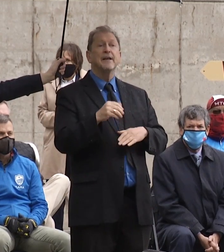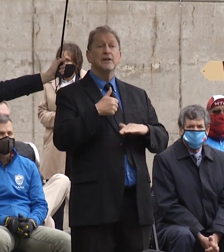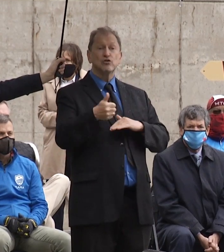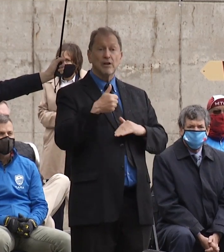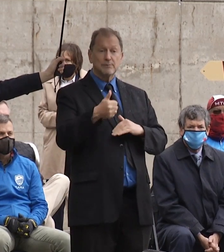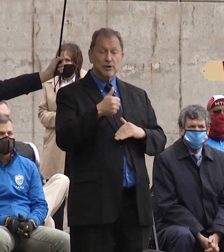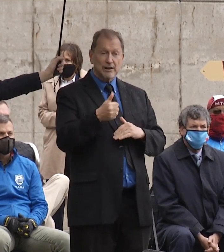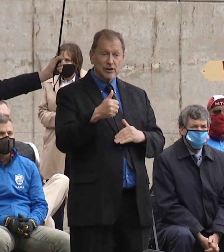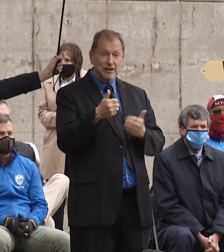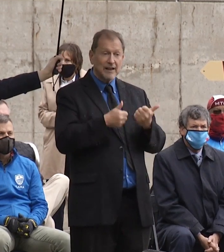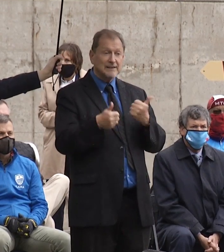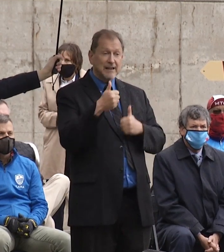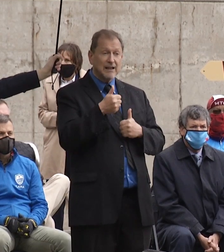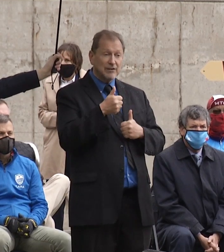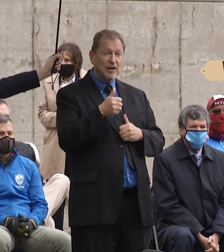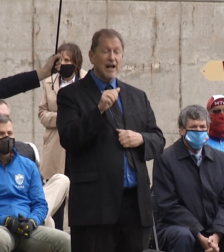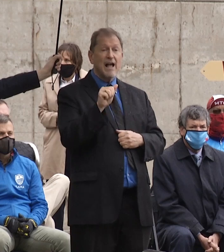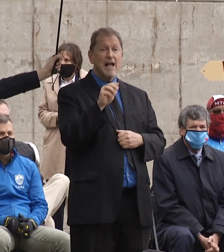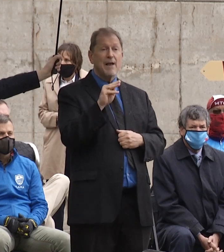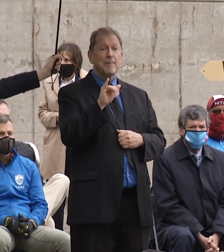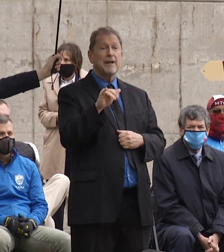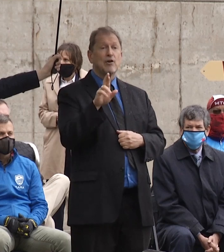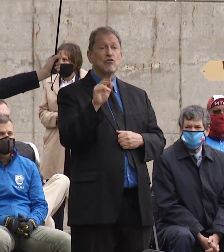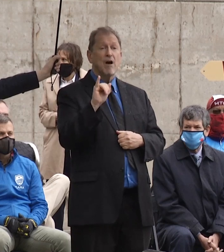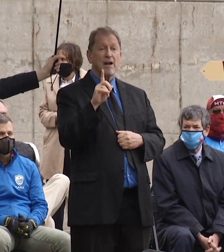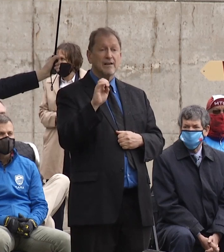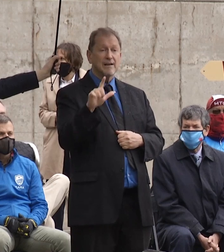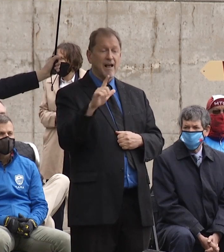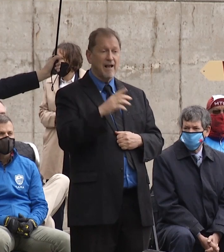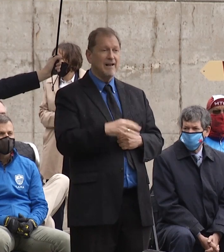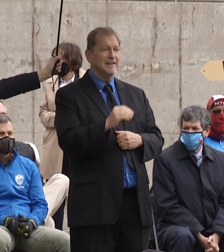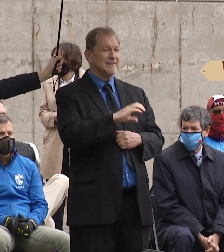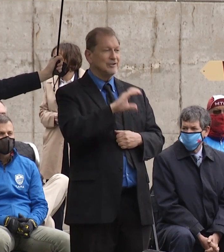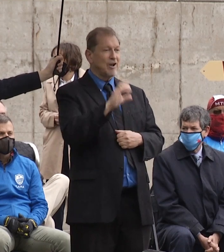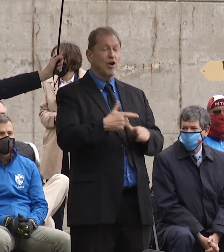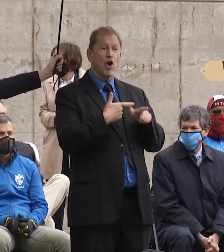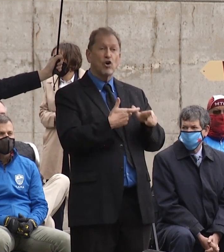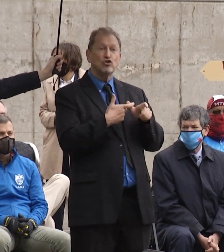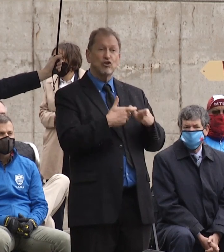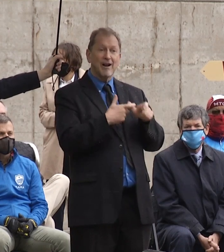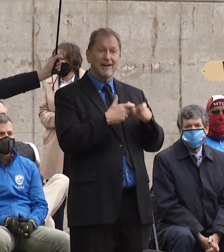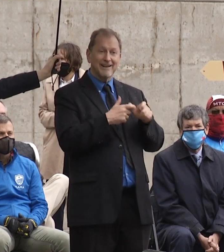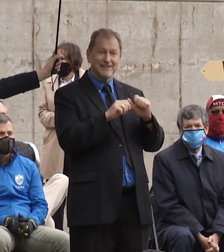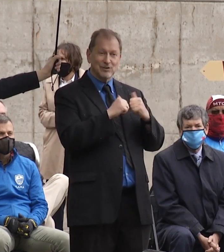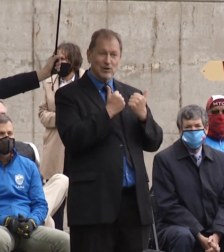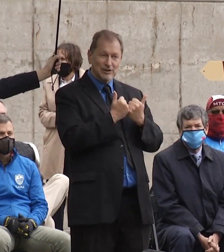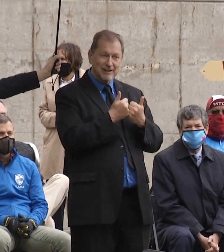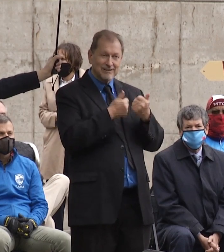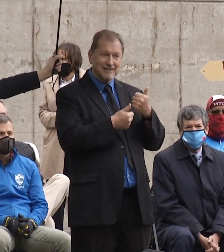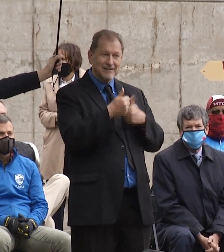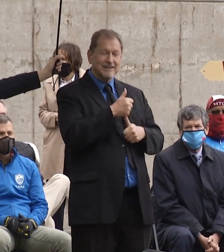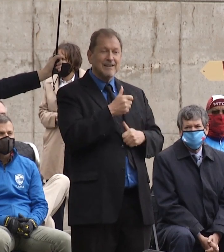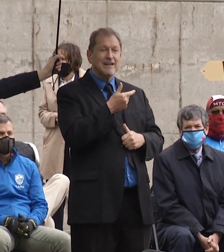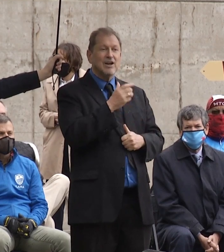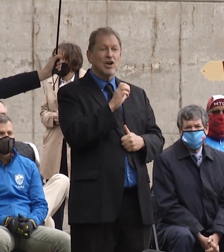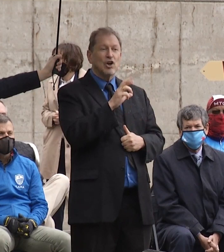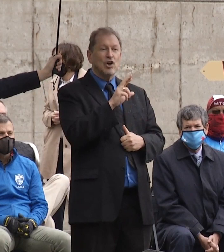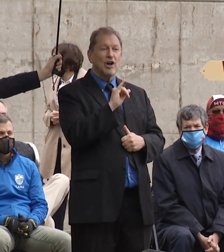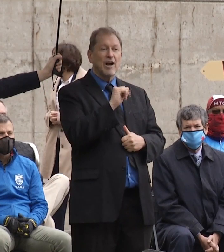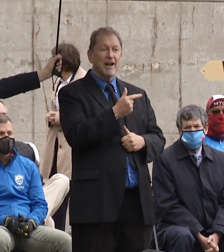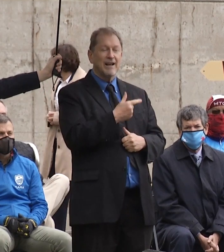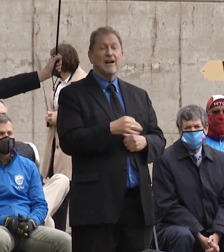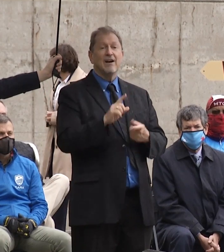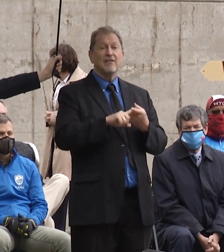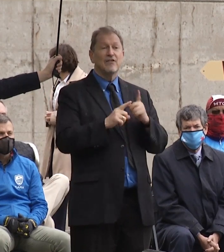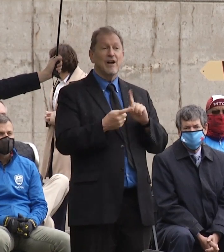Alliance Executive Director Amy Reinell, Chicago Area Runners Association Executive Director Greg Hipp, Friends of the